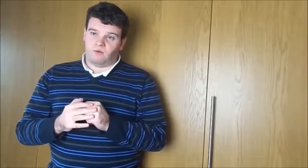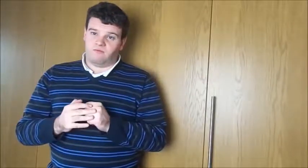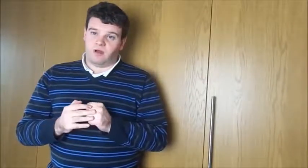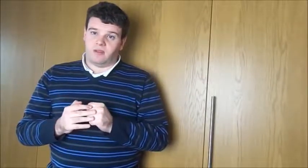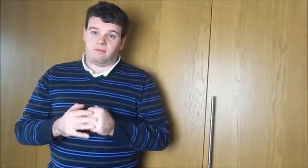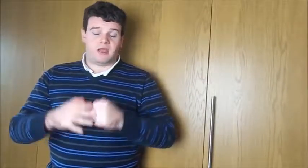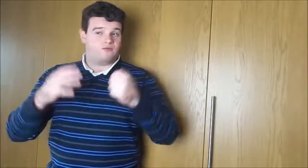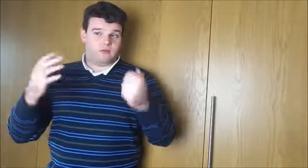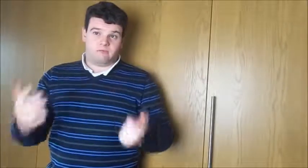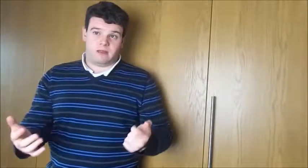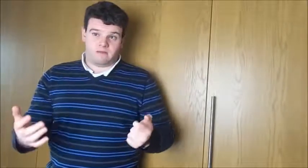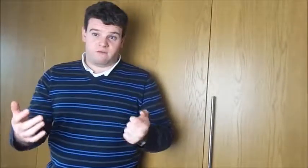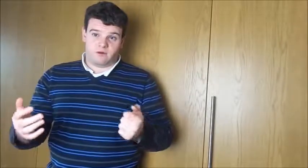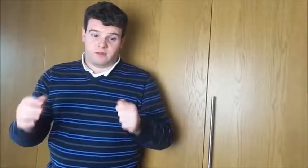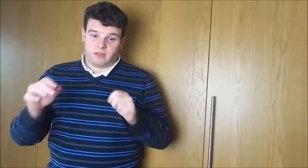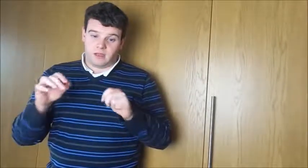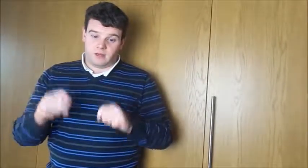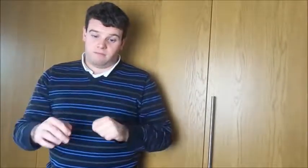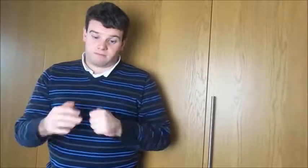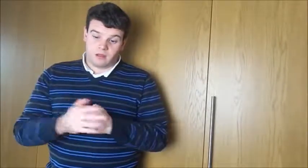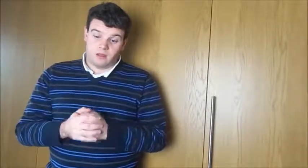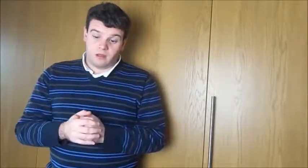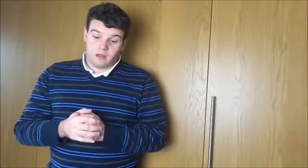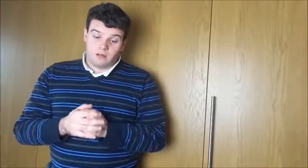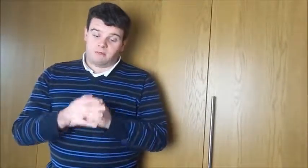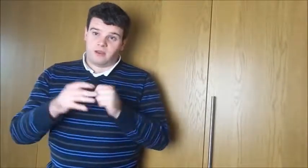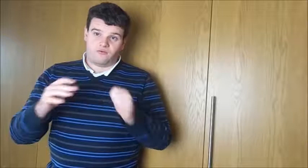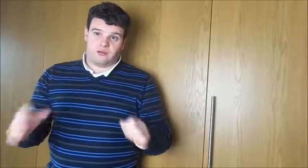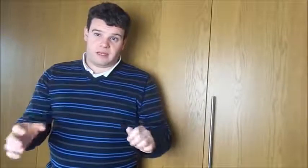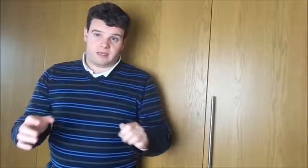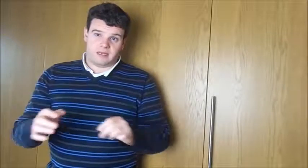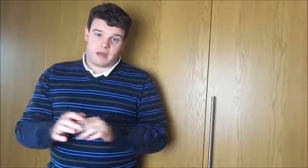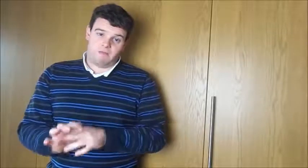my patrons, please follow the Patreon link down below.